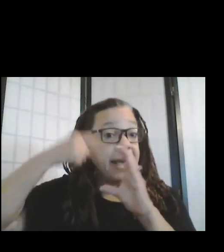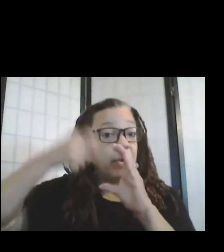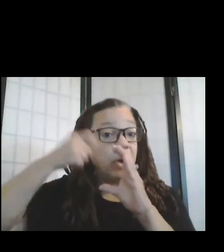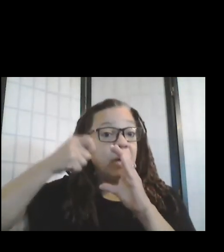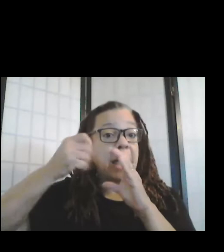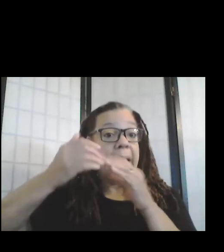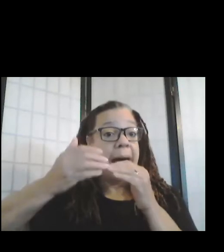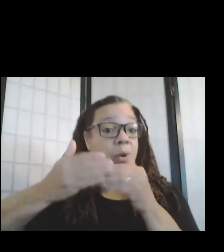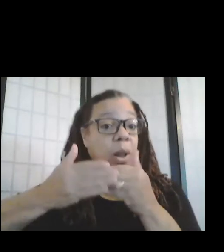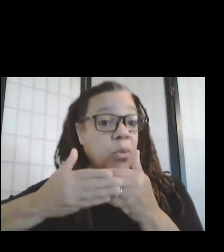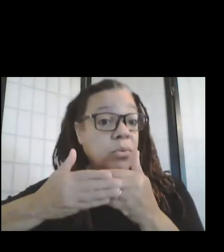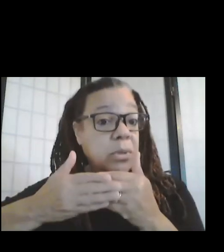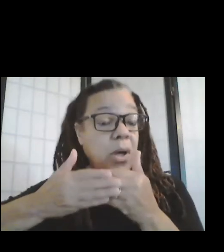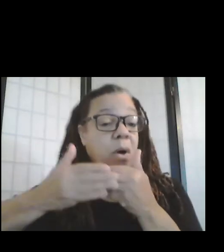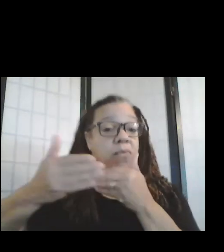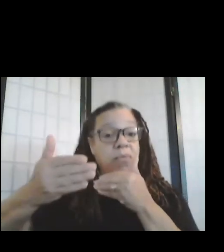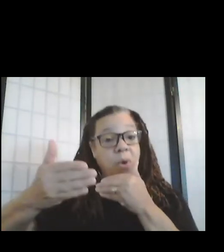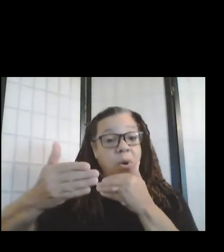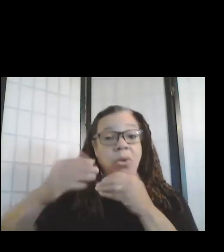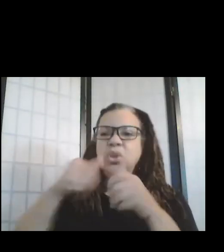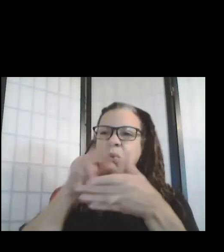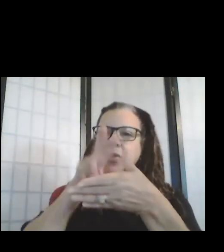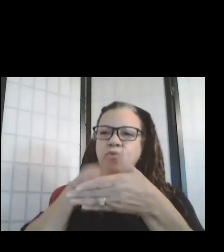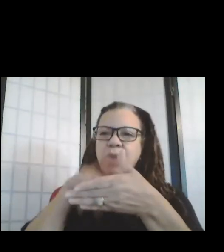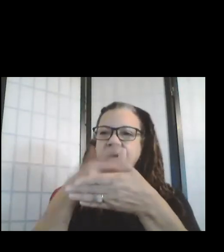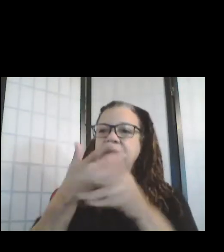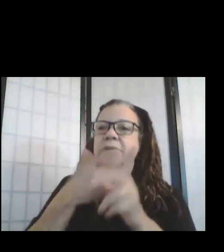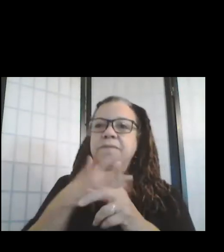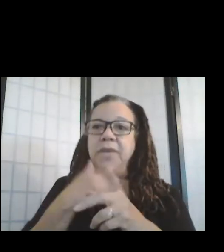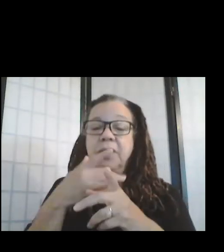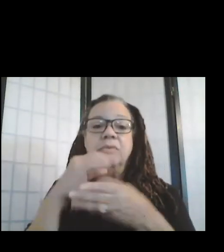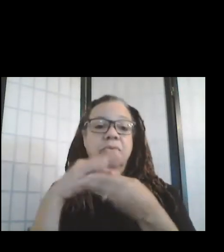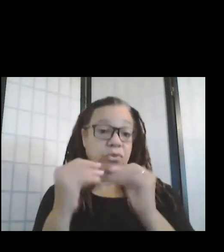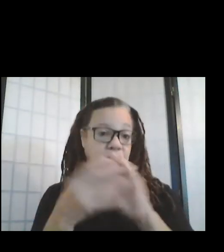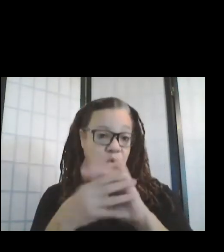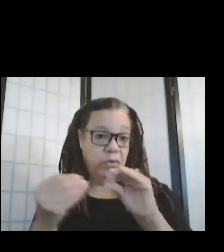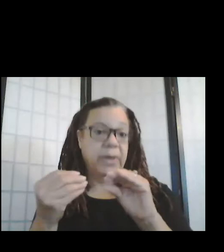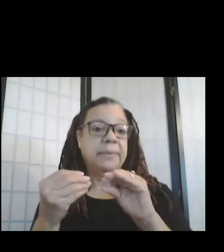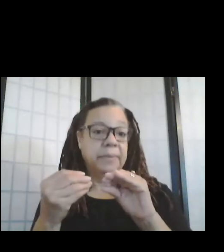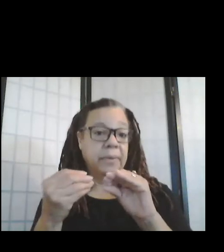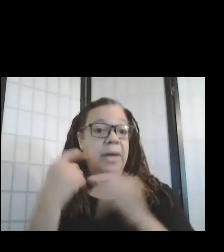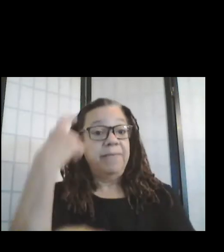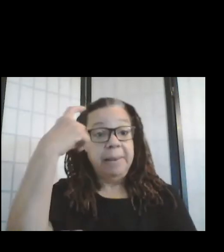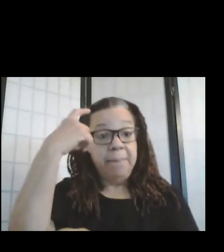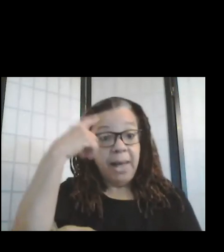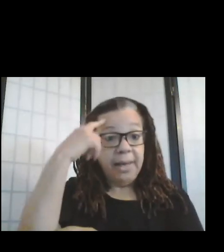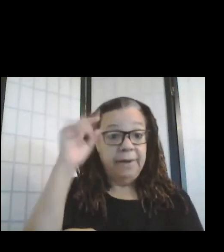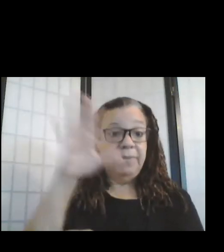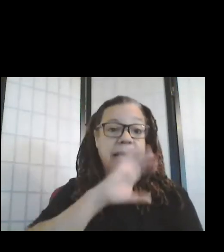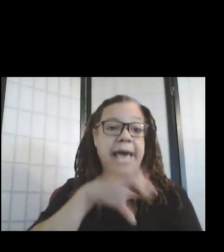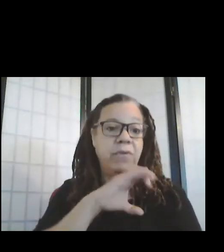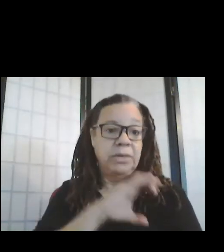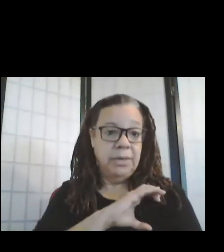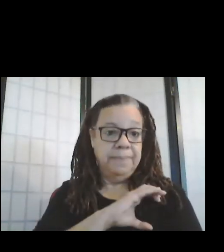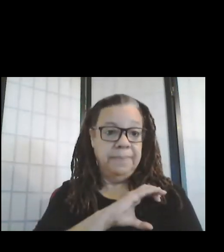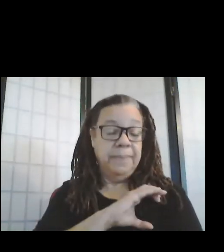close in do you want your reader to come to the workings of the mind of your character? And